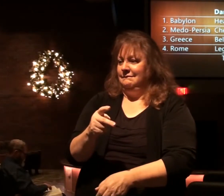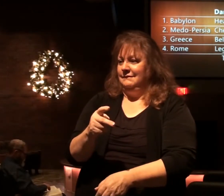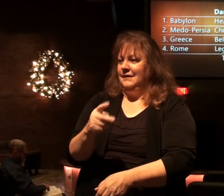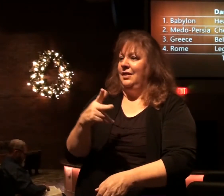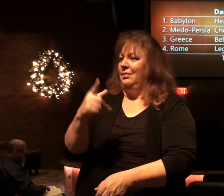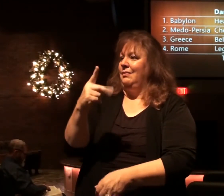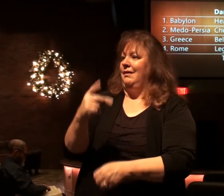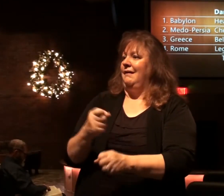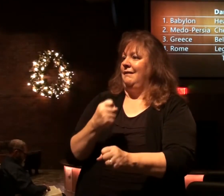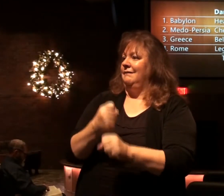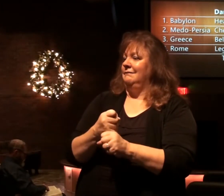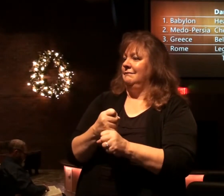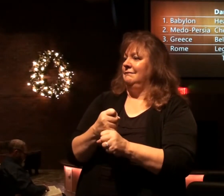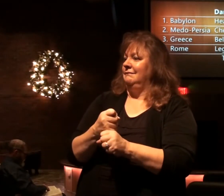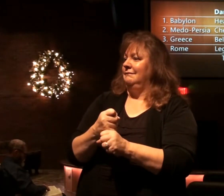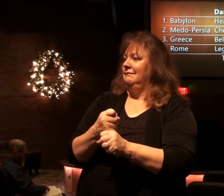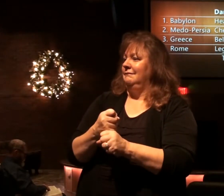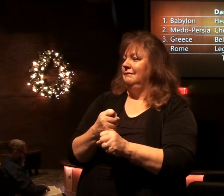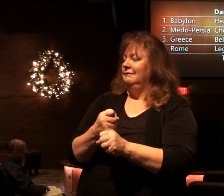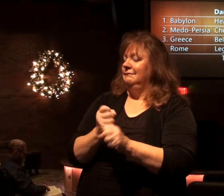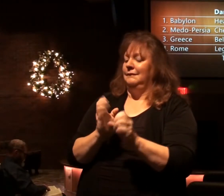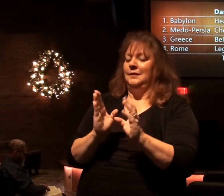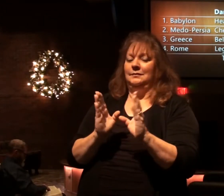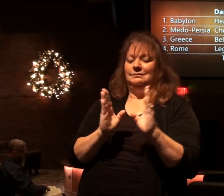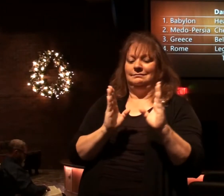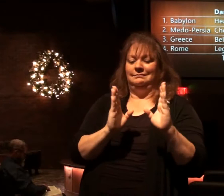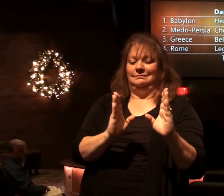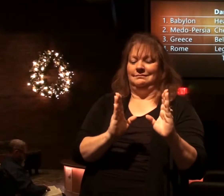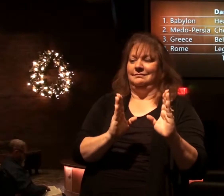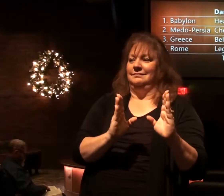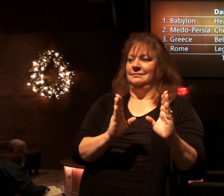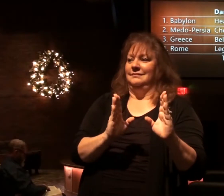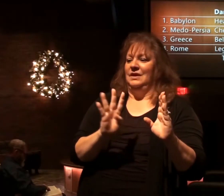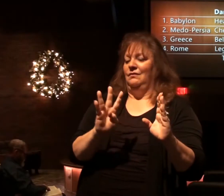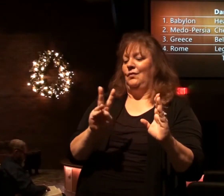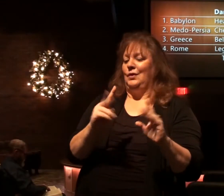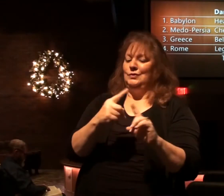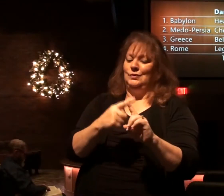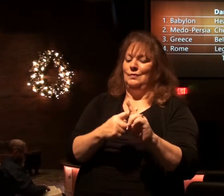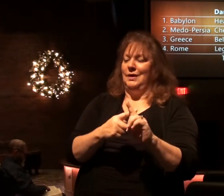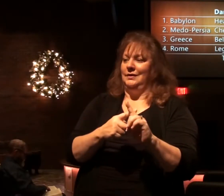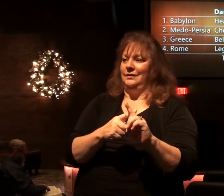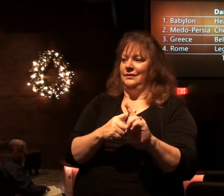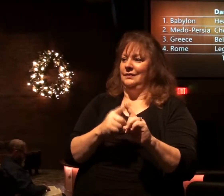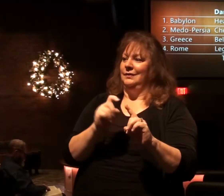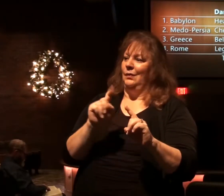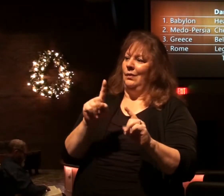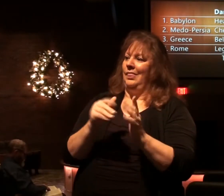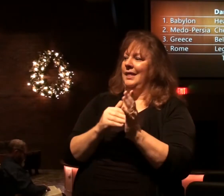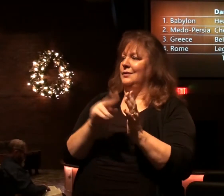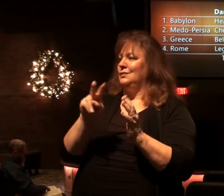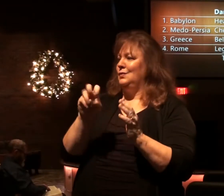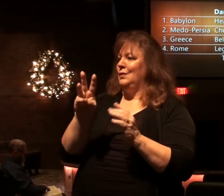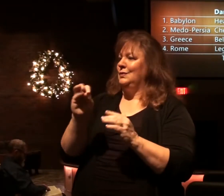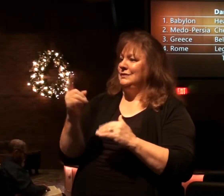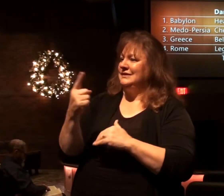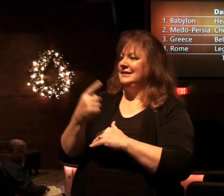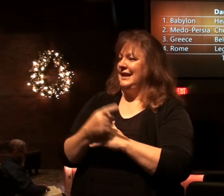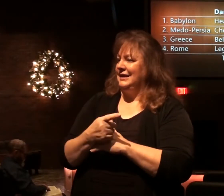our 3.5 periods, which is 42 months or 1,260 days, as we have